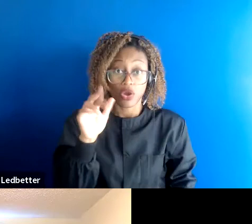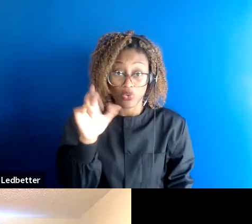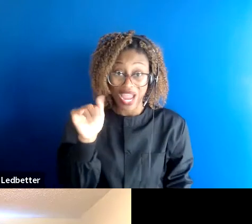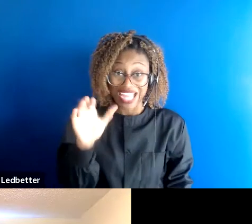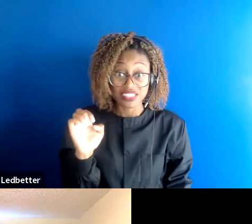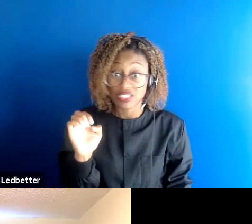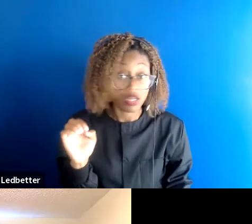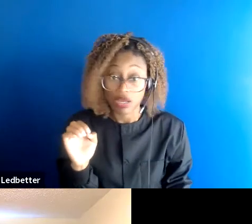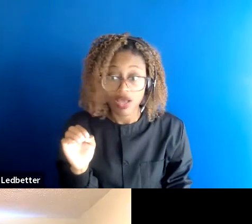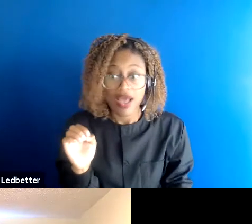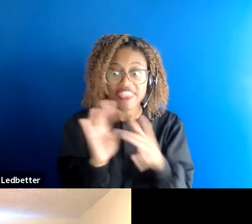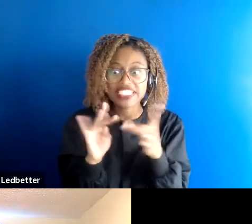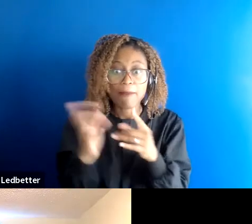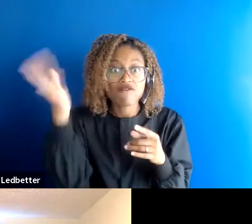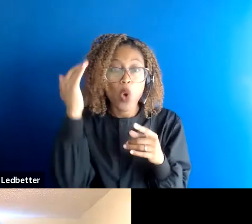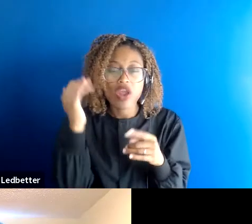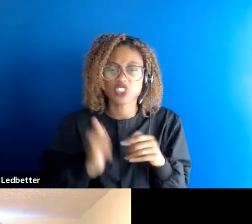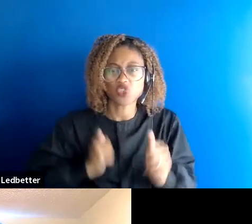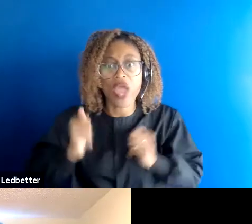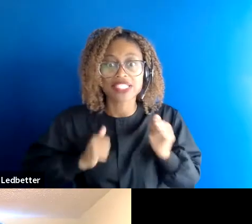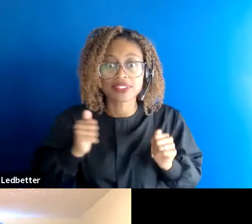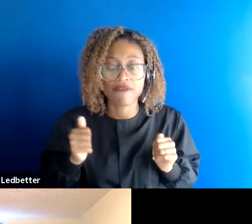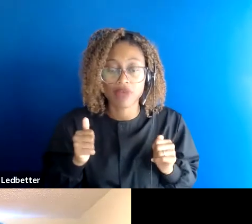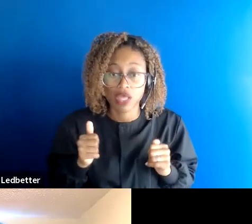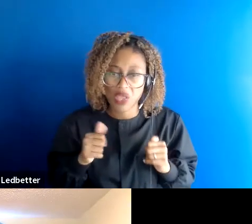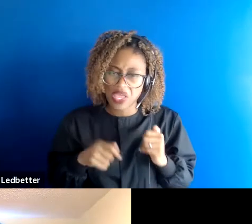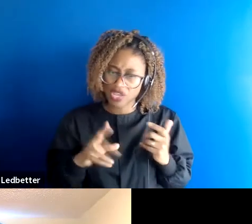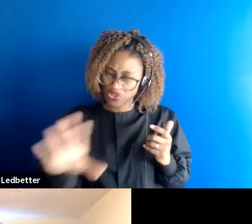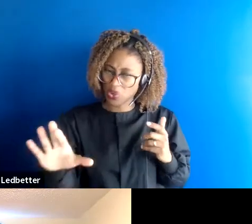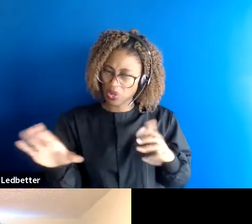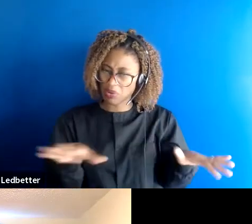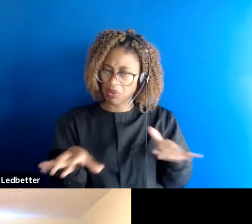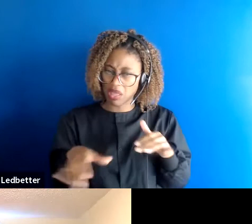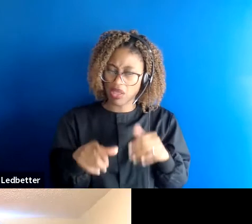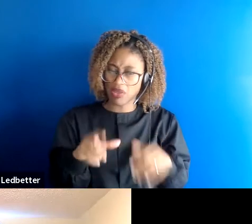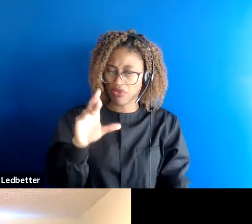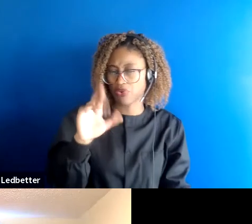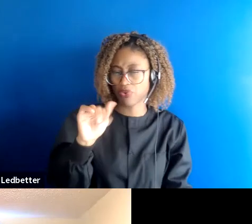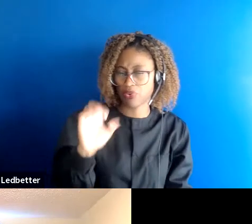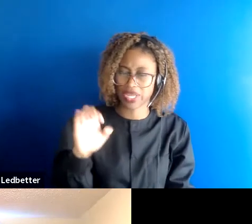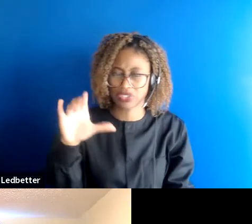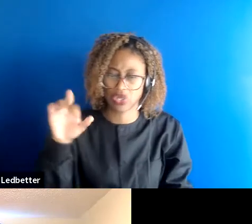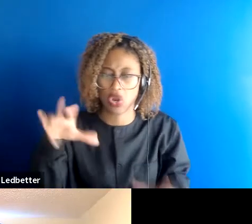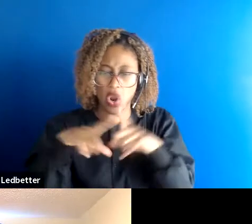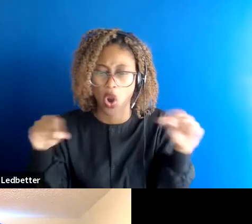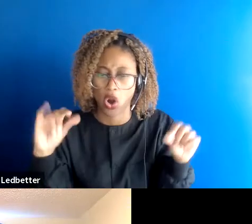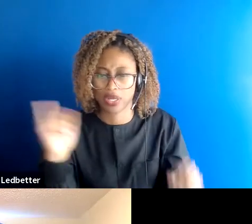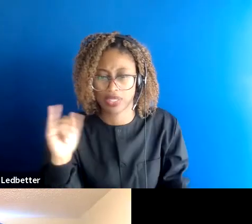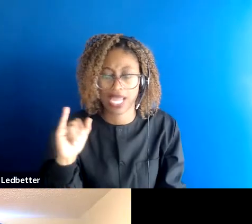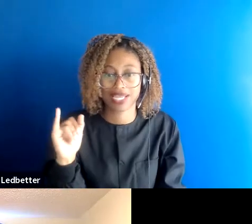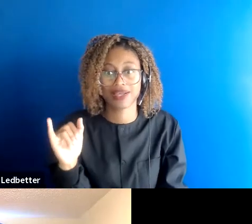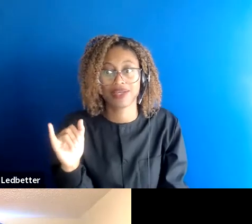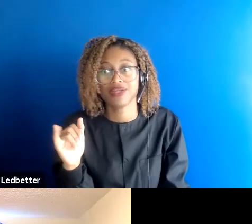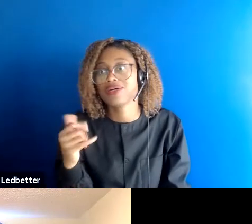an act of aggression. And people would say, hey, you're playing the race card, as if it was a